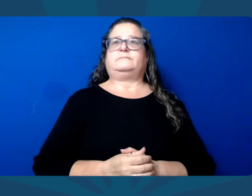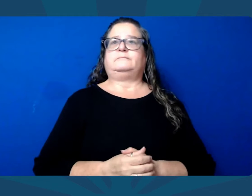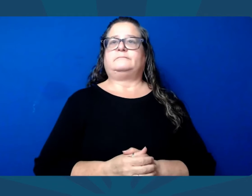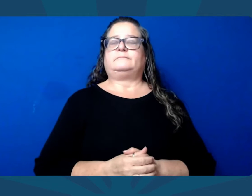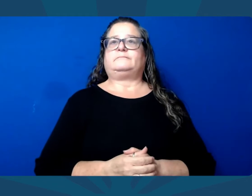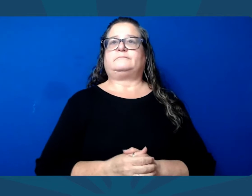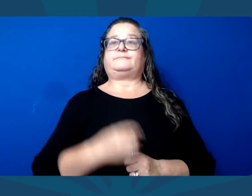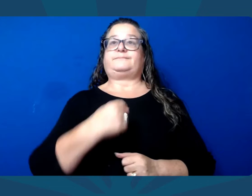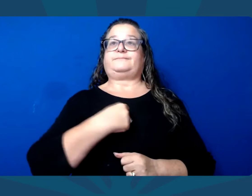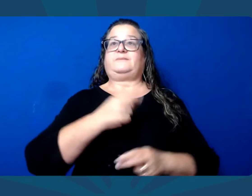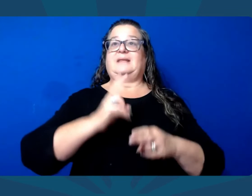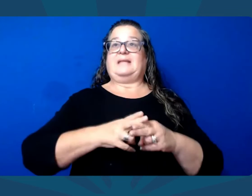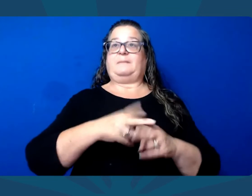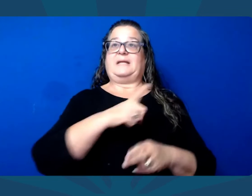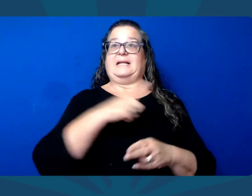pocketbooks.